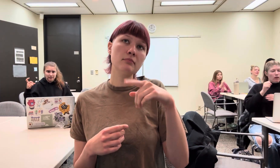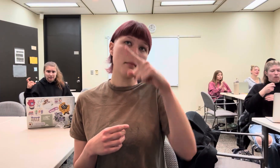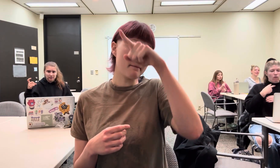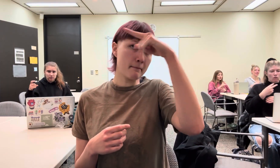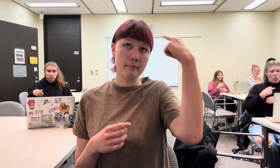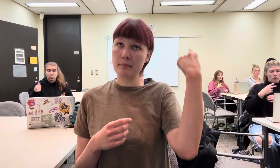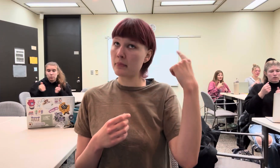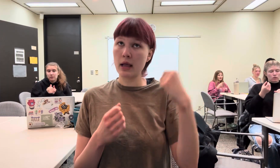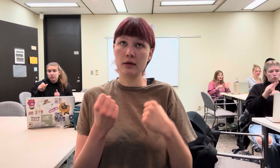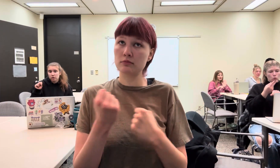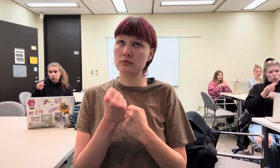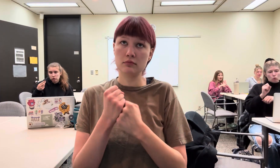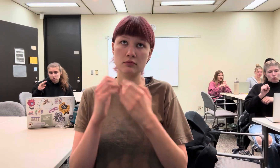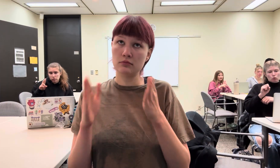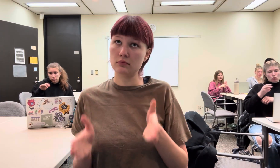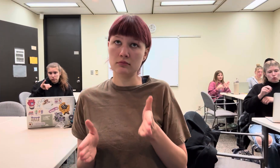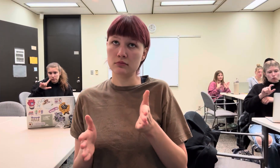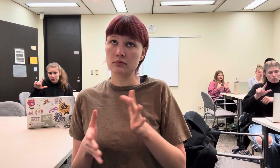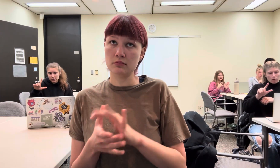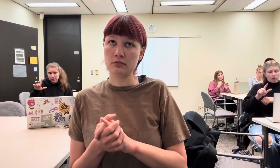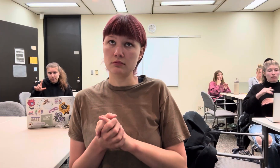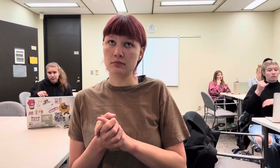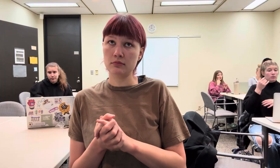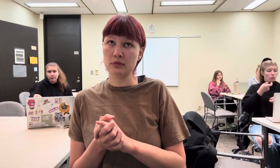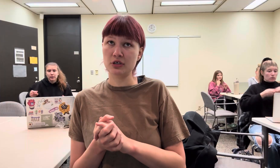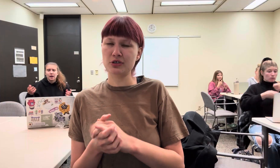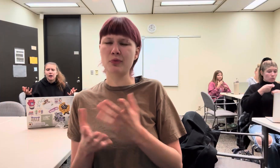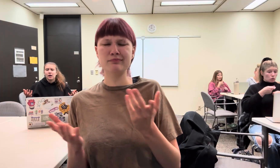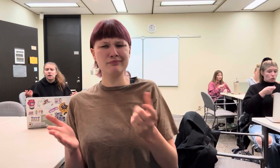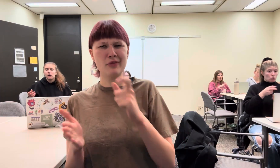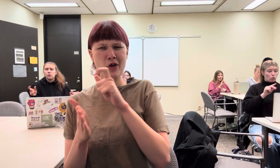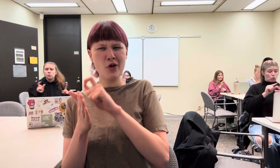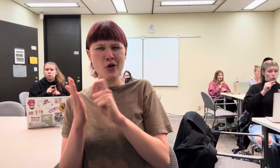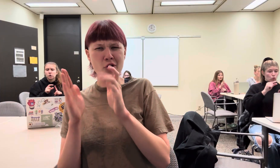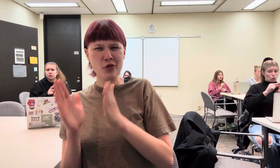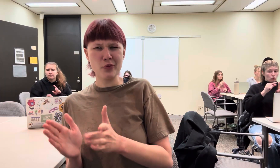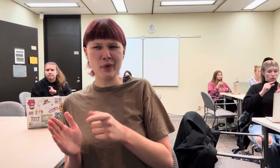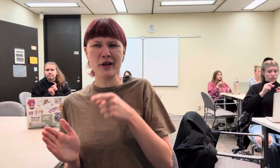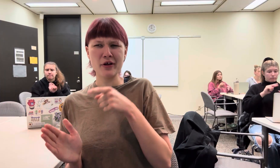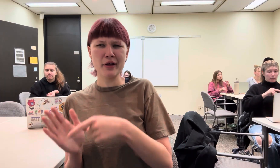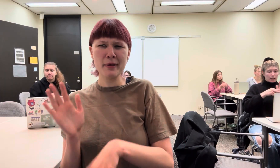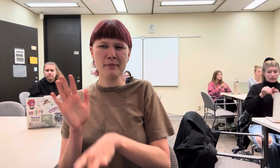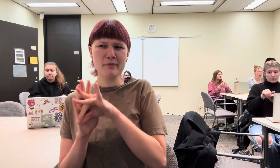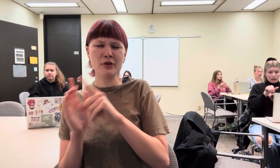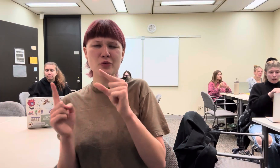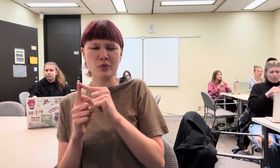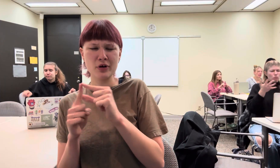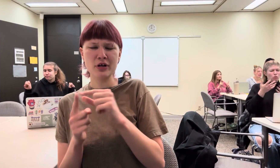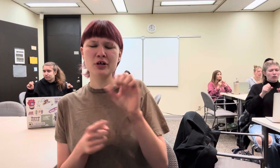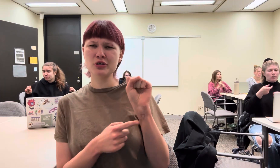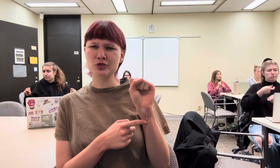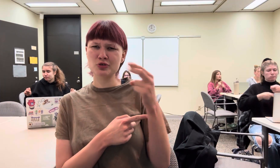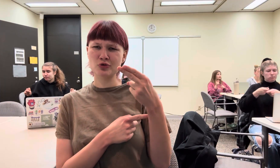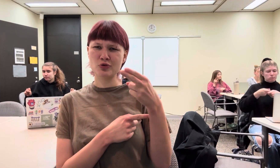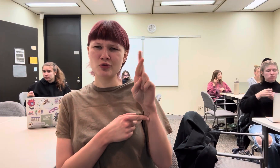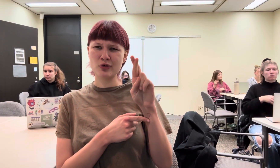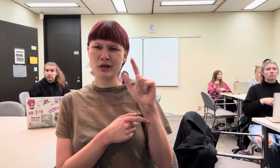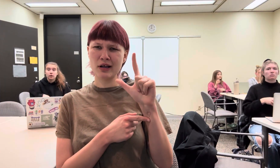we substitute a synonym, what could we substitute there and how would it change the tone? Rhoda? Strongest? Strongest. Ooh, I like